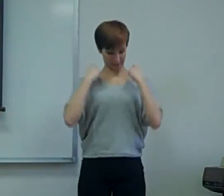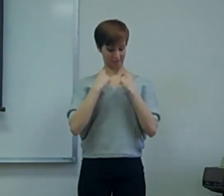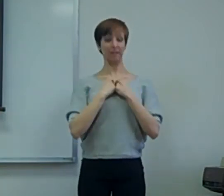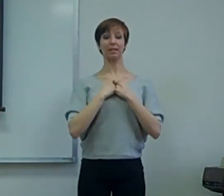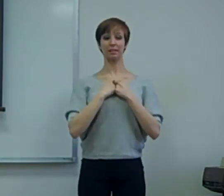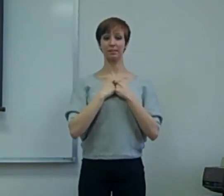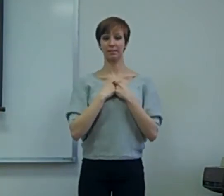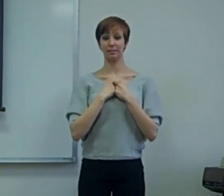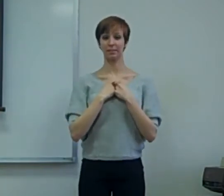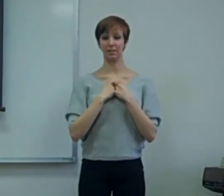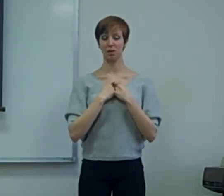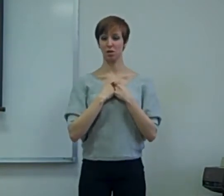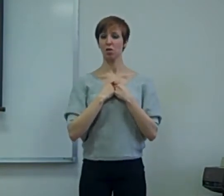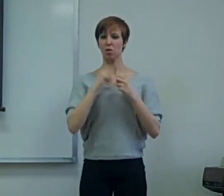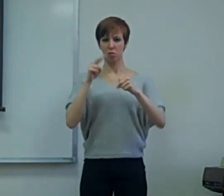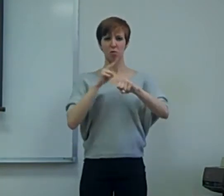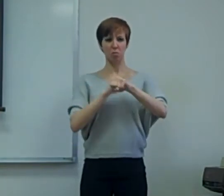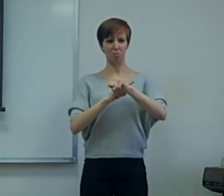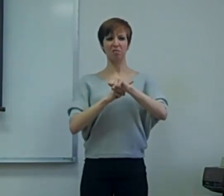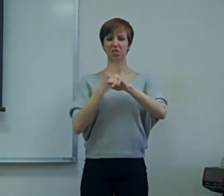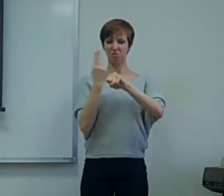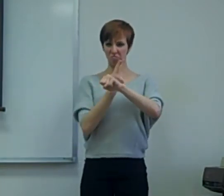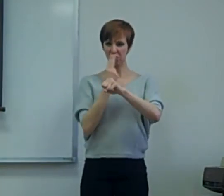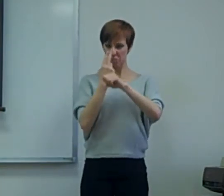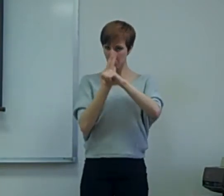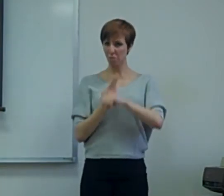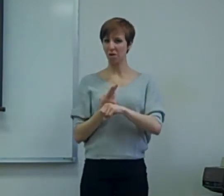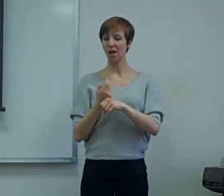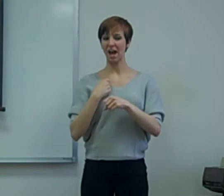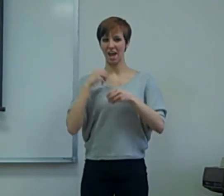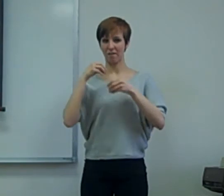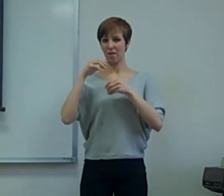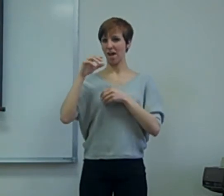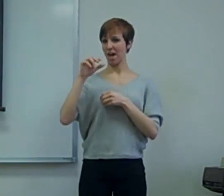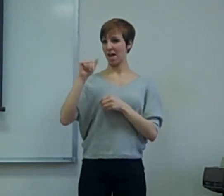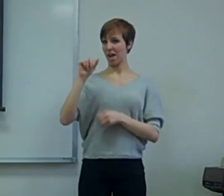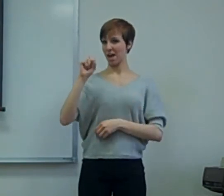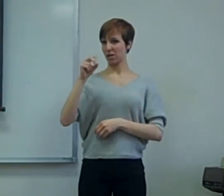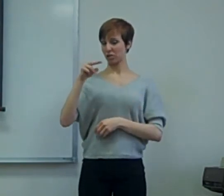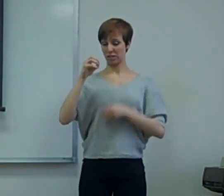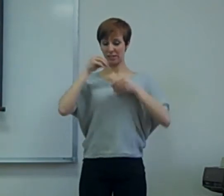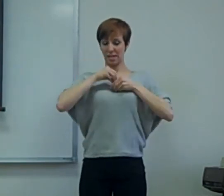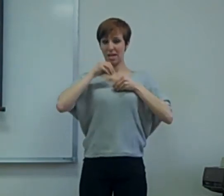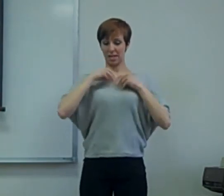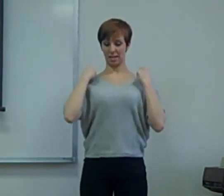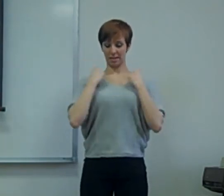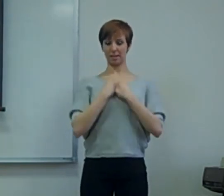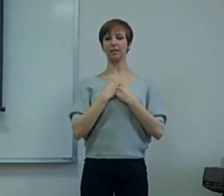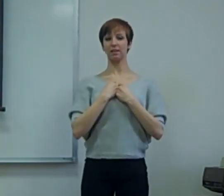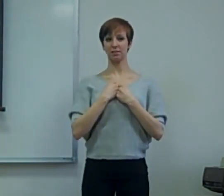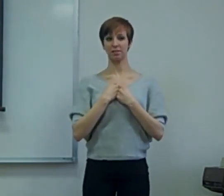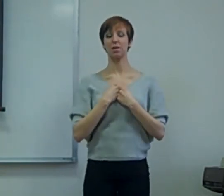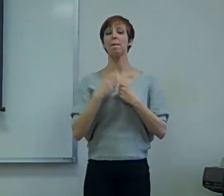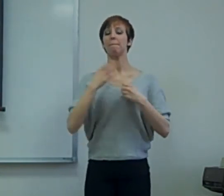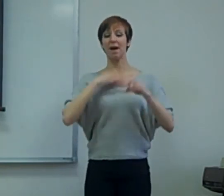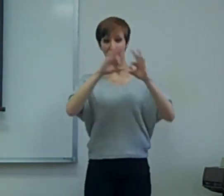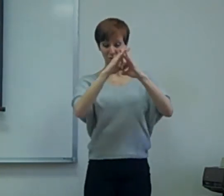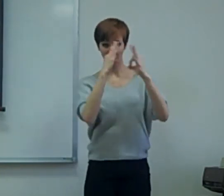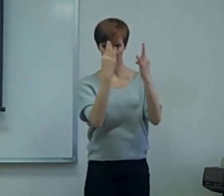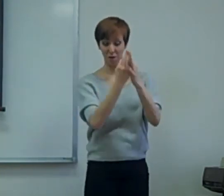wear it today, but I do have a necklace with some of his ashes in it, and all of the members of my family have one. So my, you know, Katie has one,